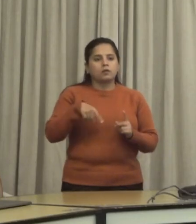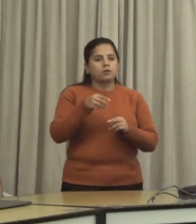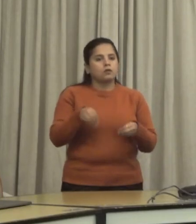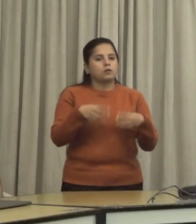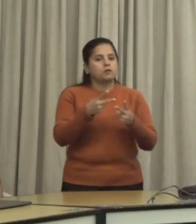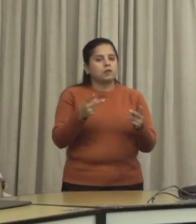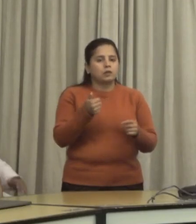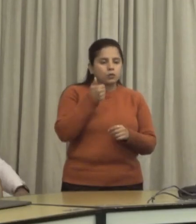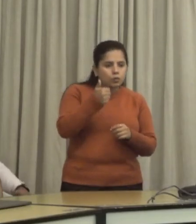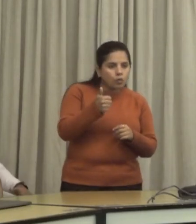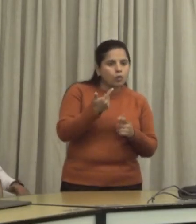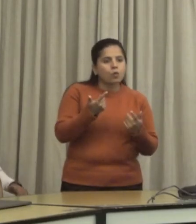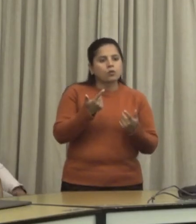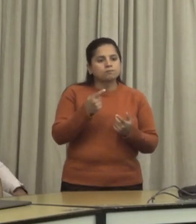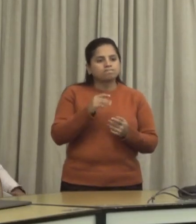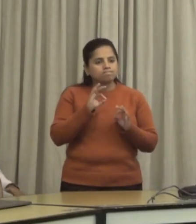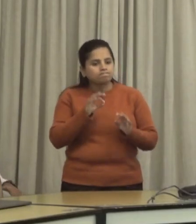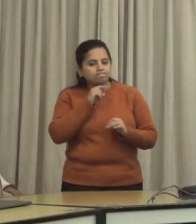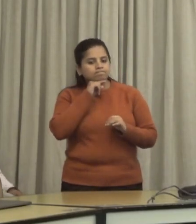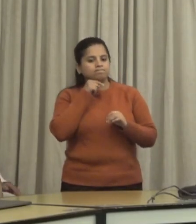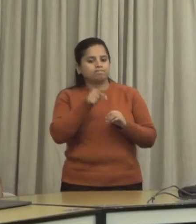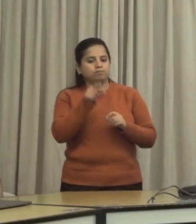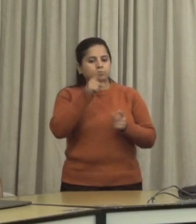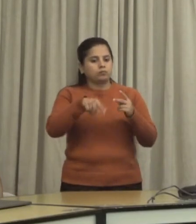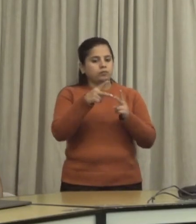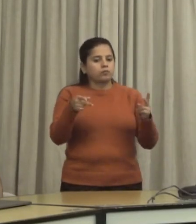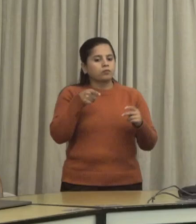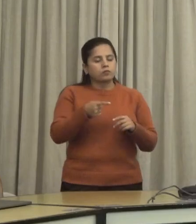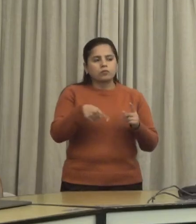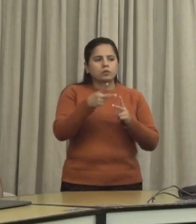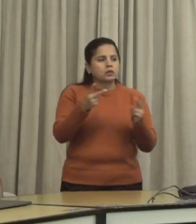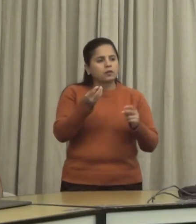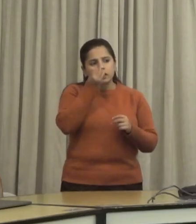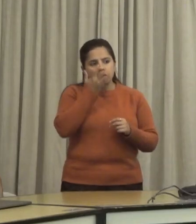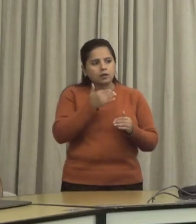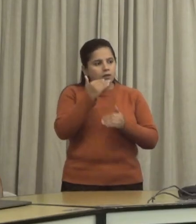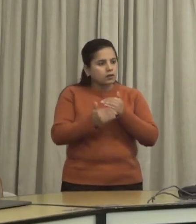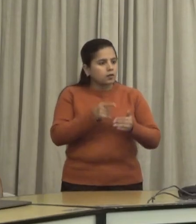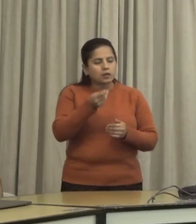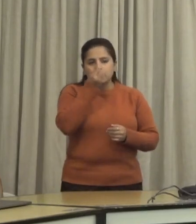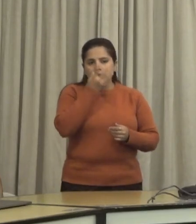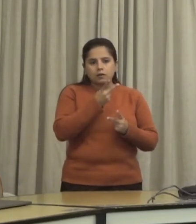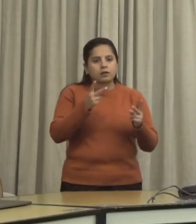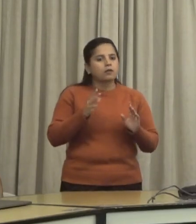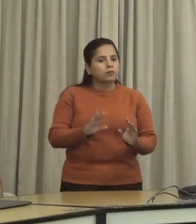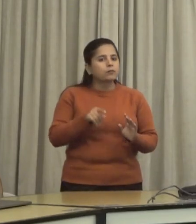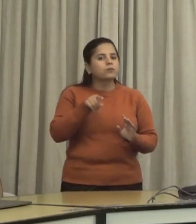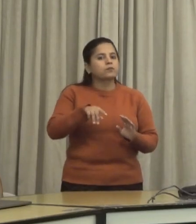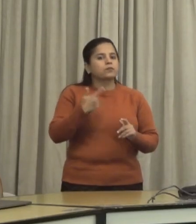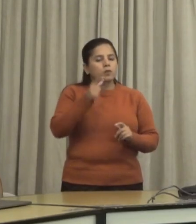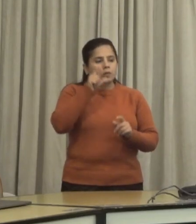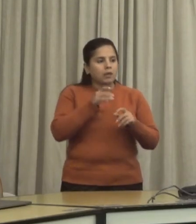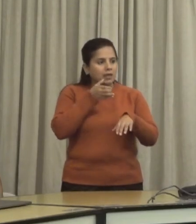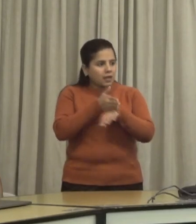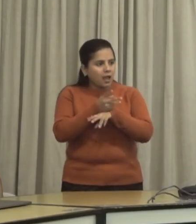providing good end or dignified end to our patient. This was very easy. This is very easy as far as cancer patients